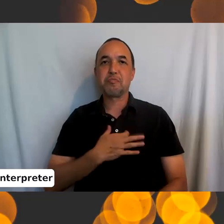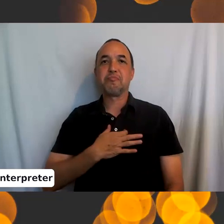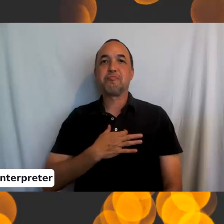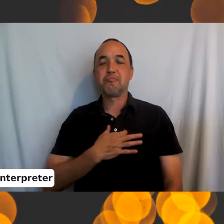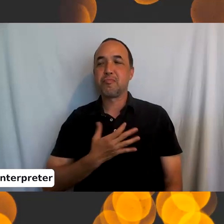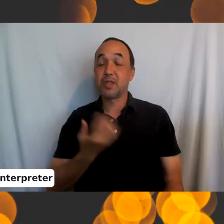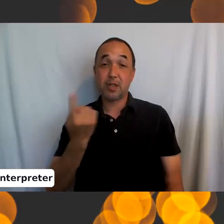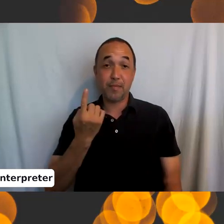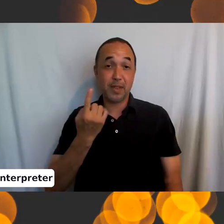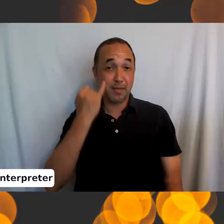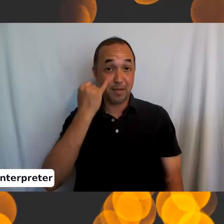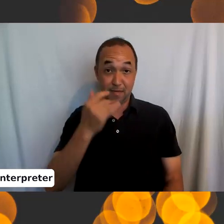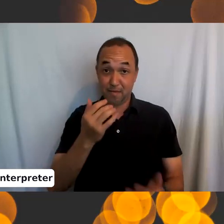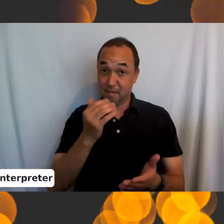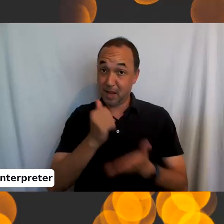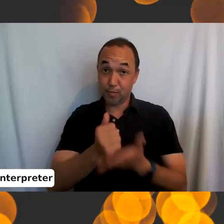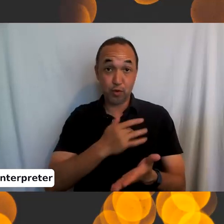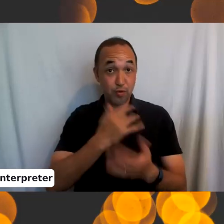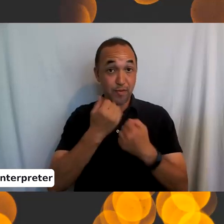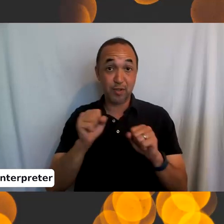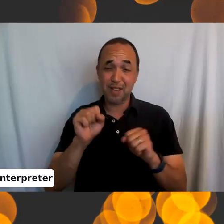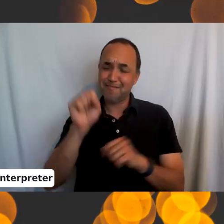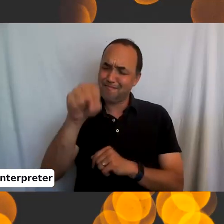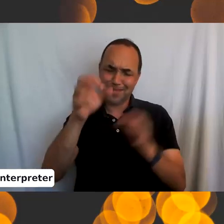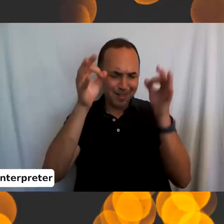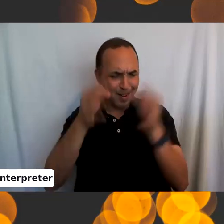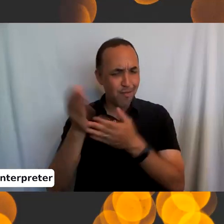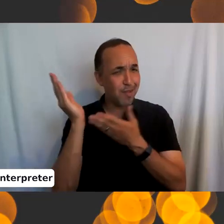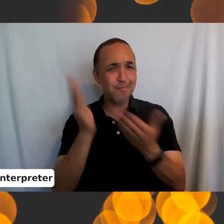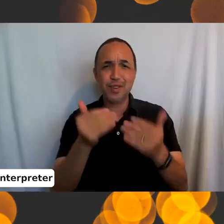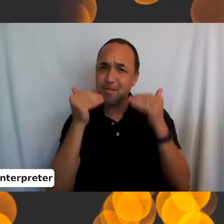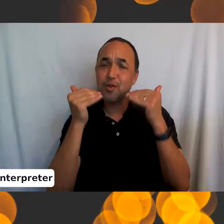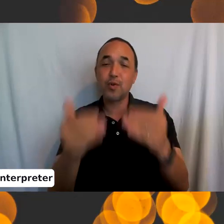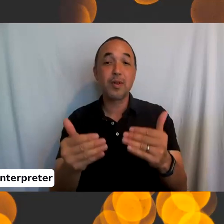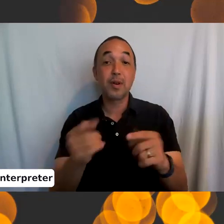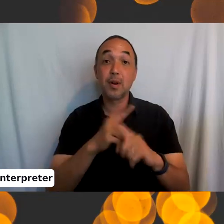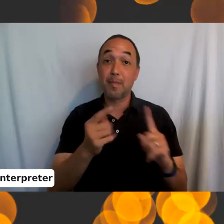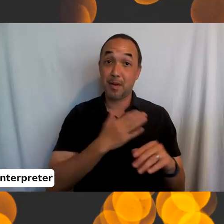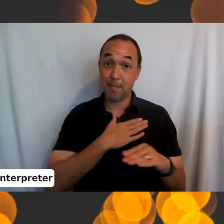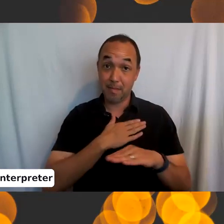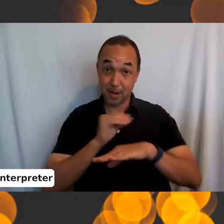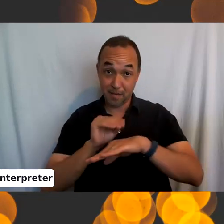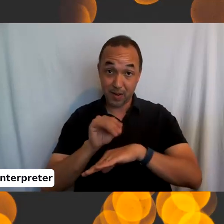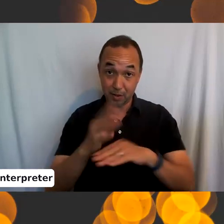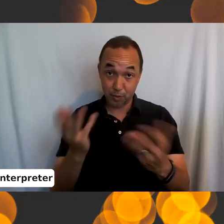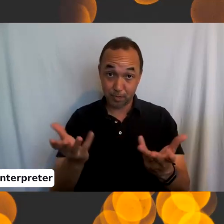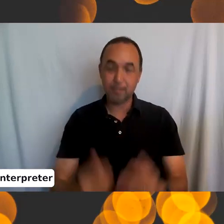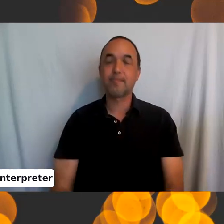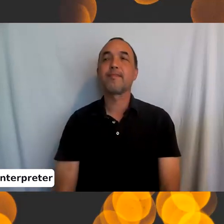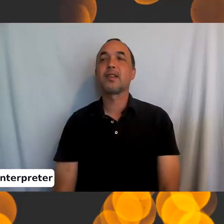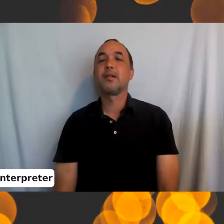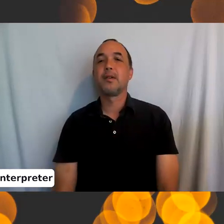you feel safe, then by all means, bring that with you or do those things. But my advice is this. I